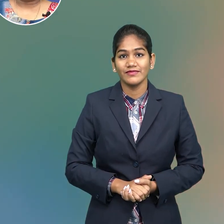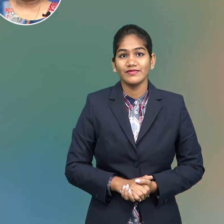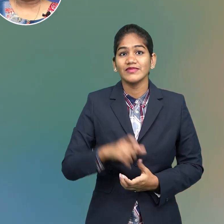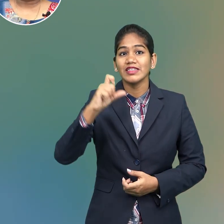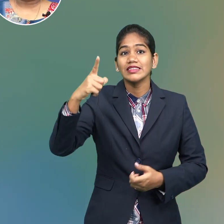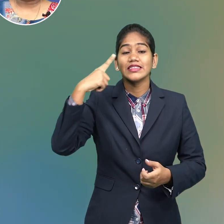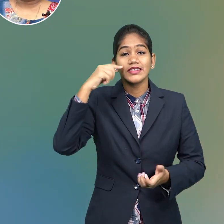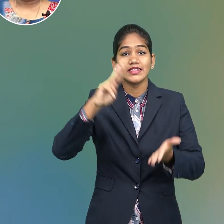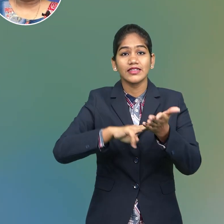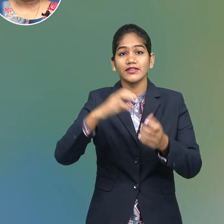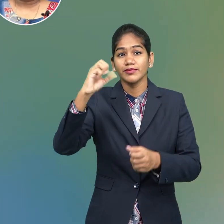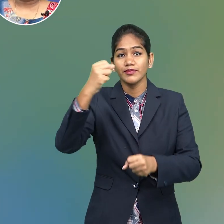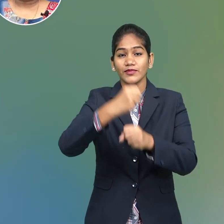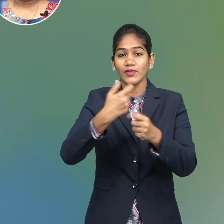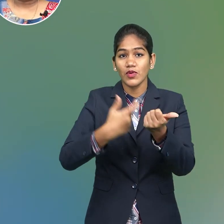Climograph.